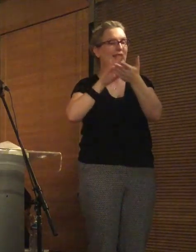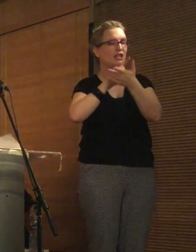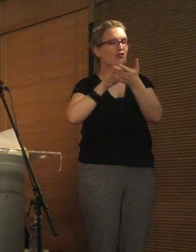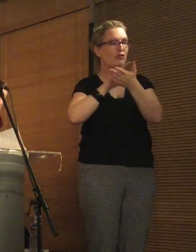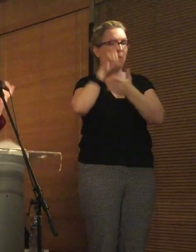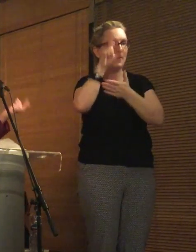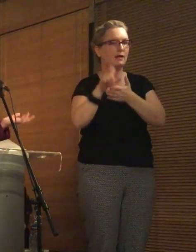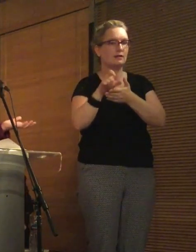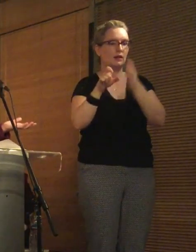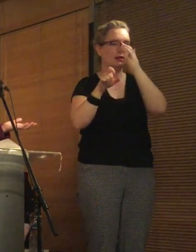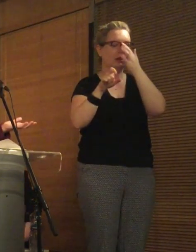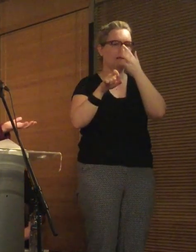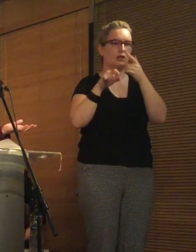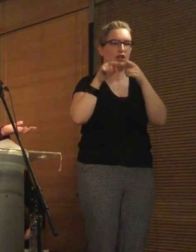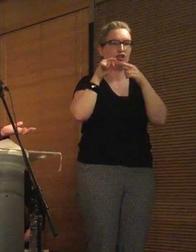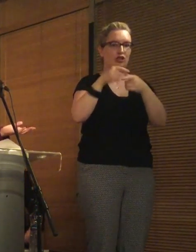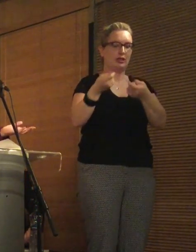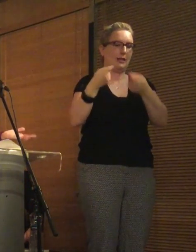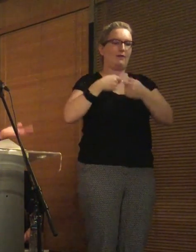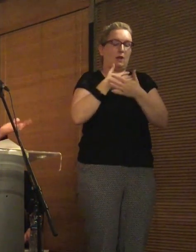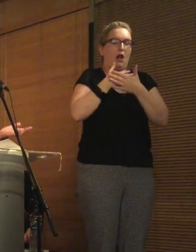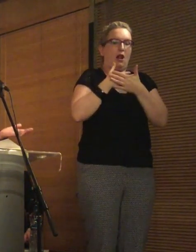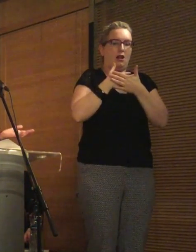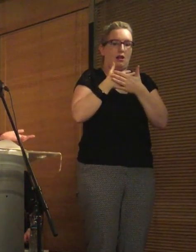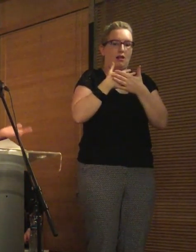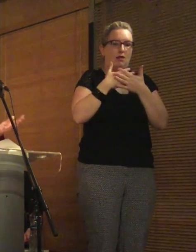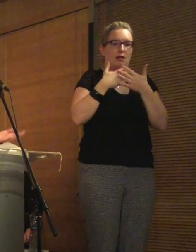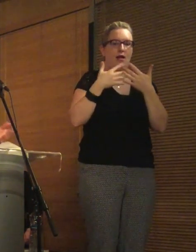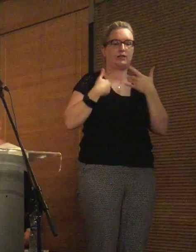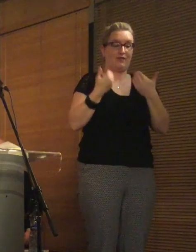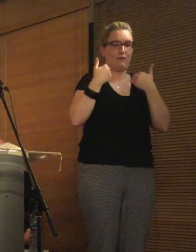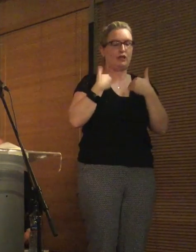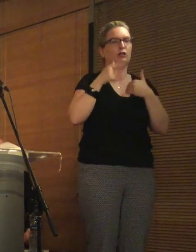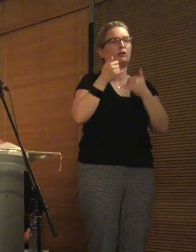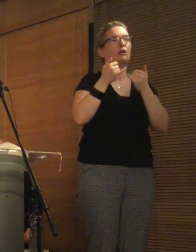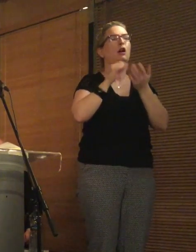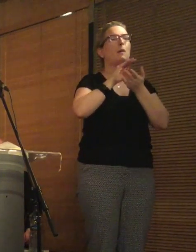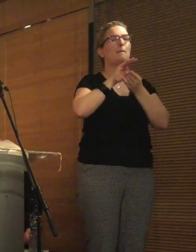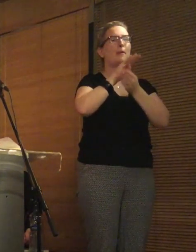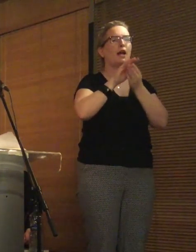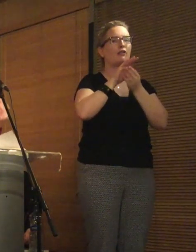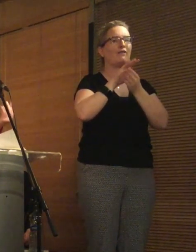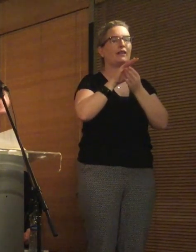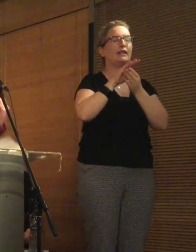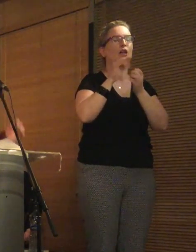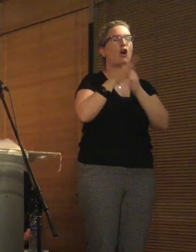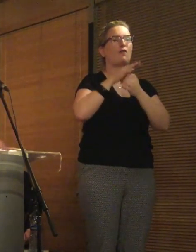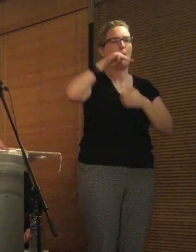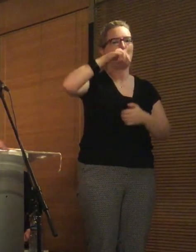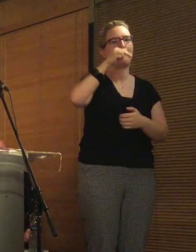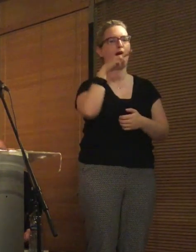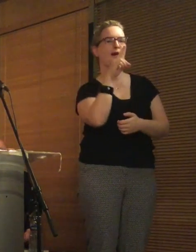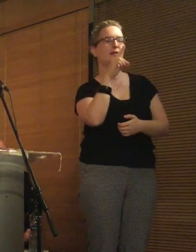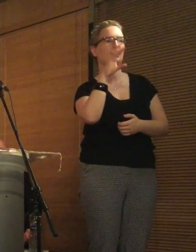the great biography of Maud Gonn, she has a chapter in this book where she gives us the whole